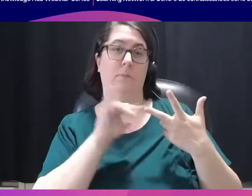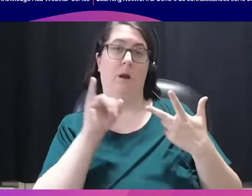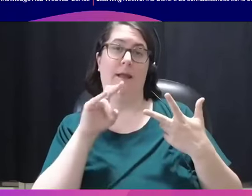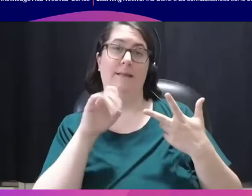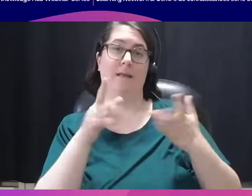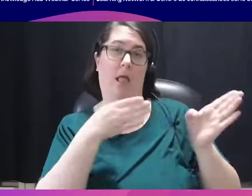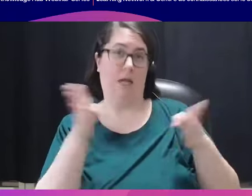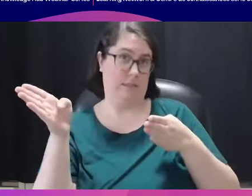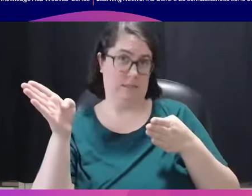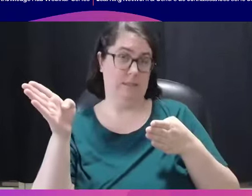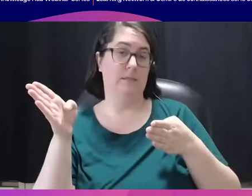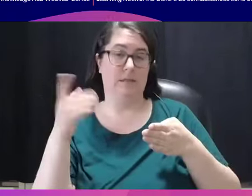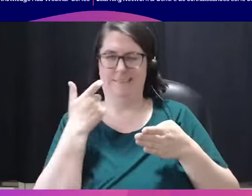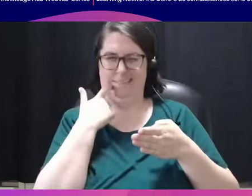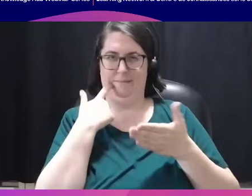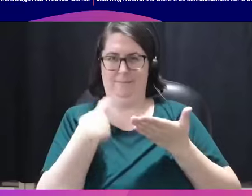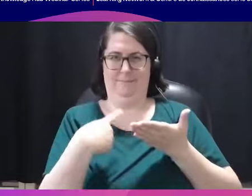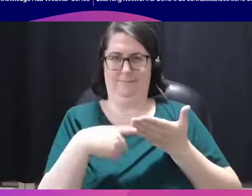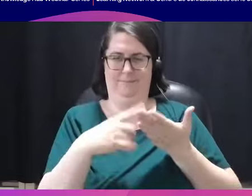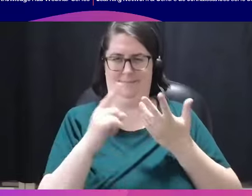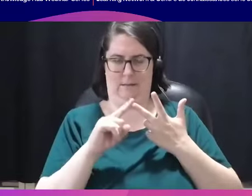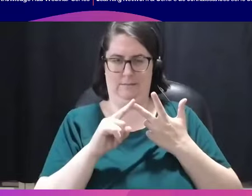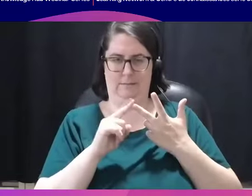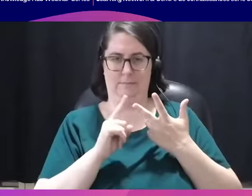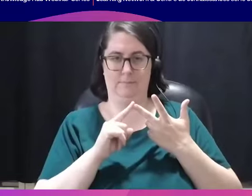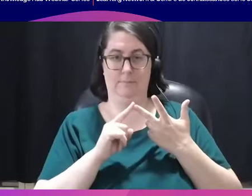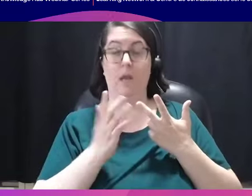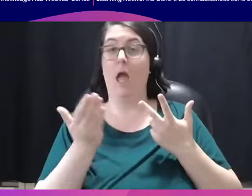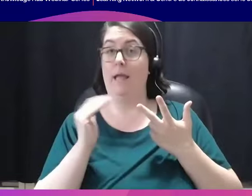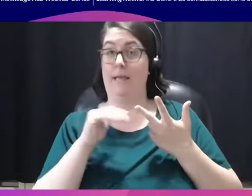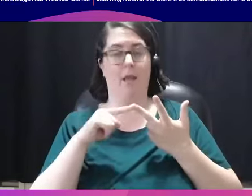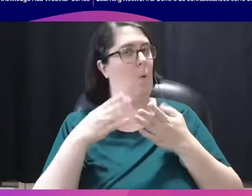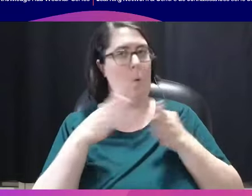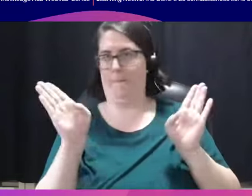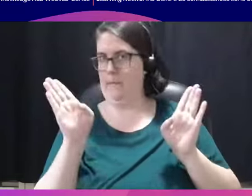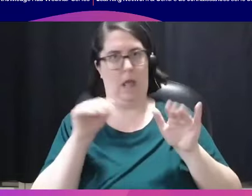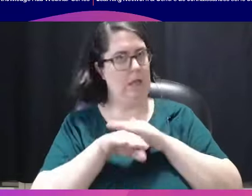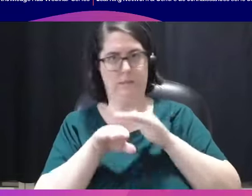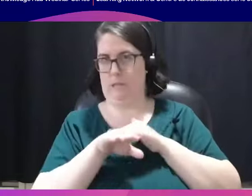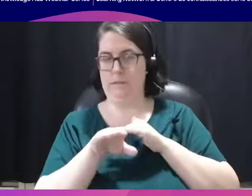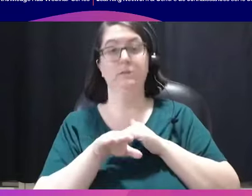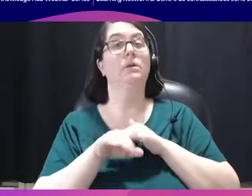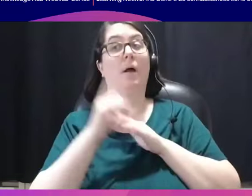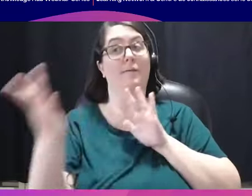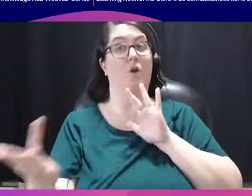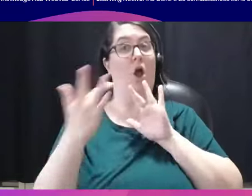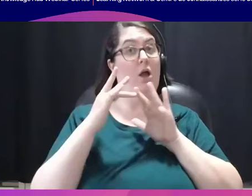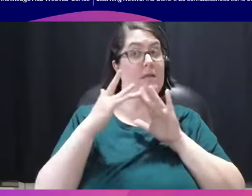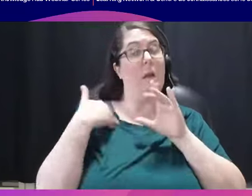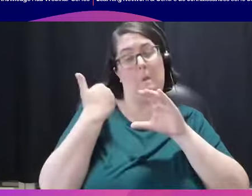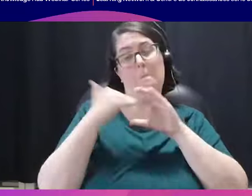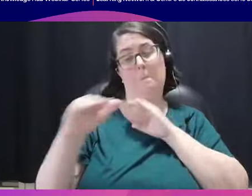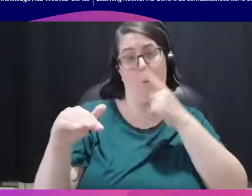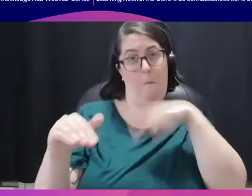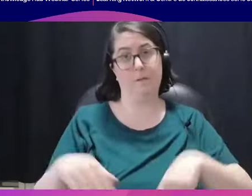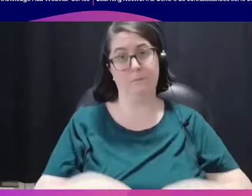exit, which I presented the findings of today. Again, this article is not open access, but I am happy to send it to you if you reach